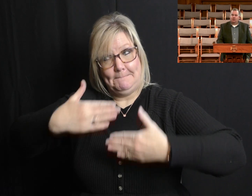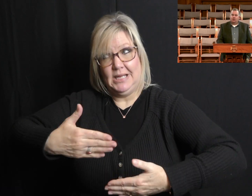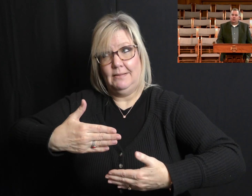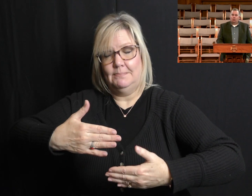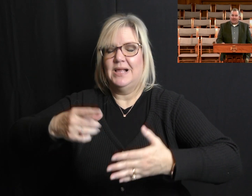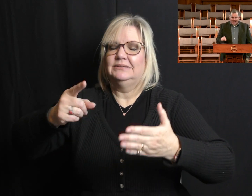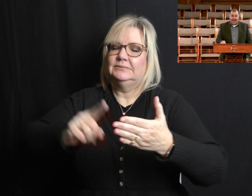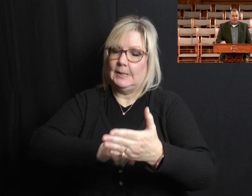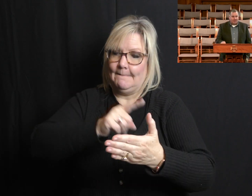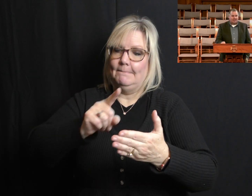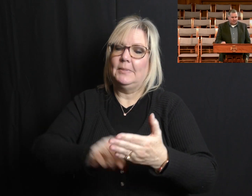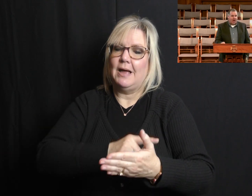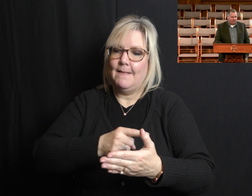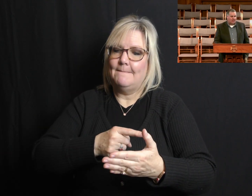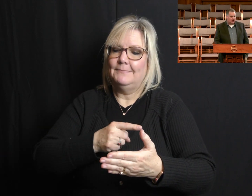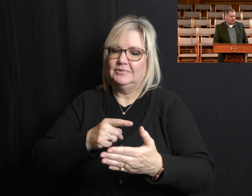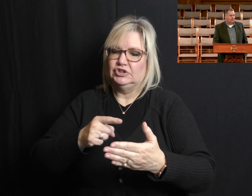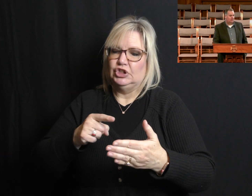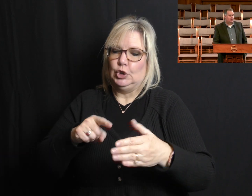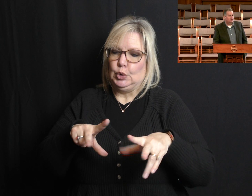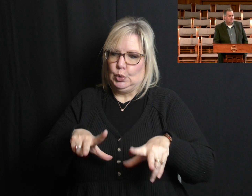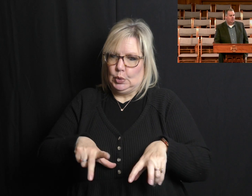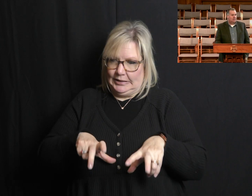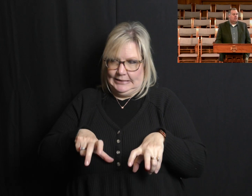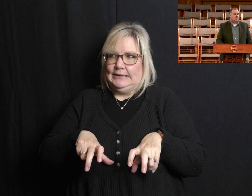Sometimes we can be selfish.